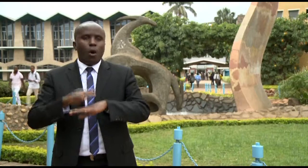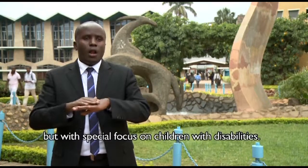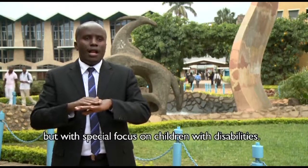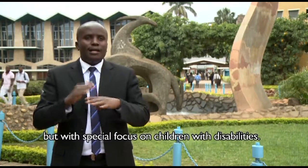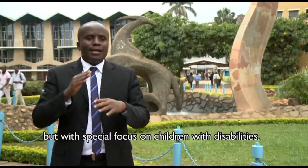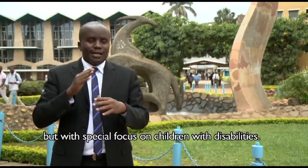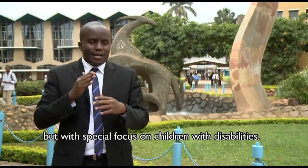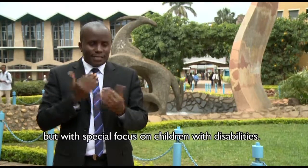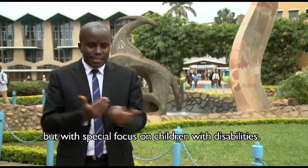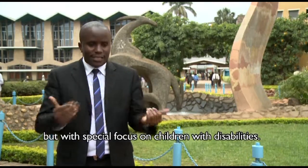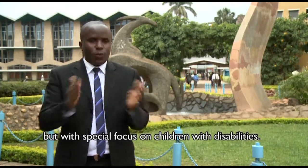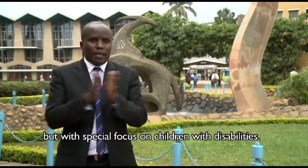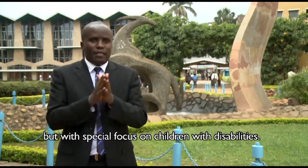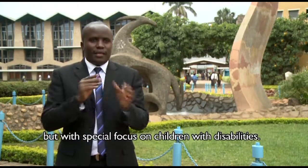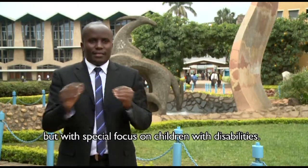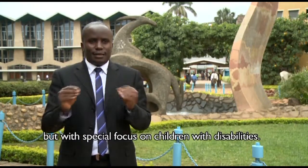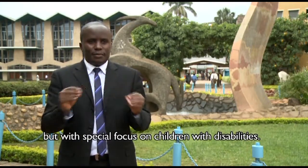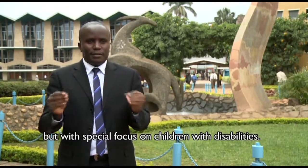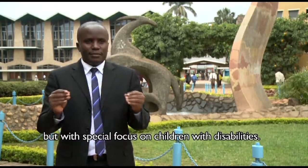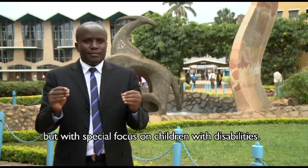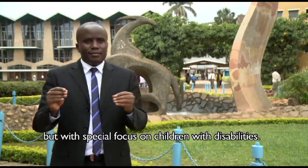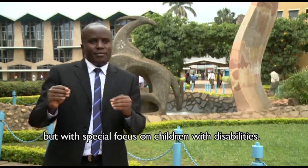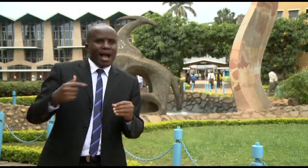But with a special focus on children with disabilities.